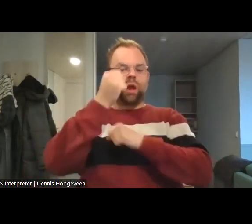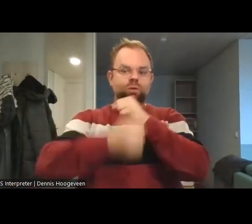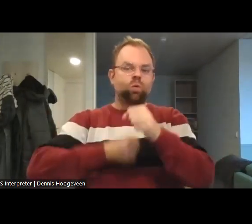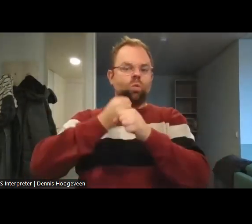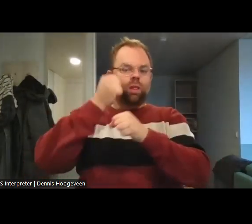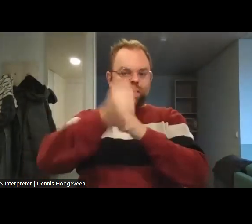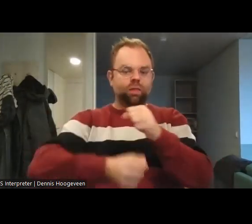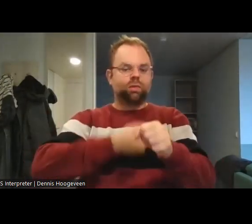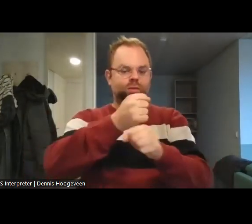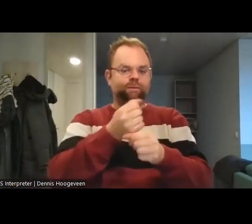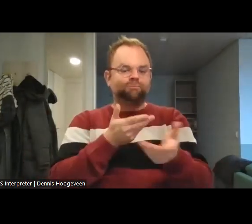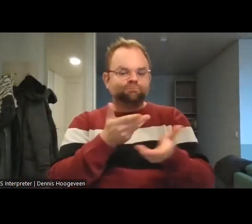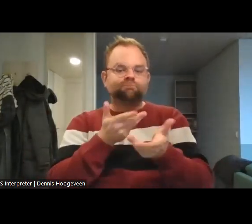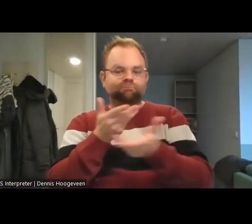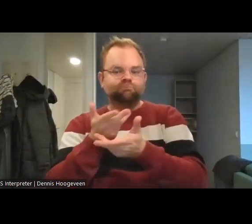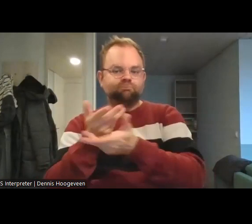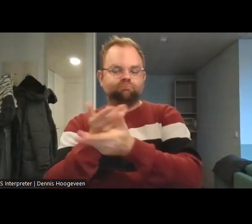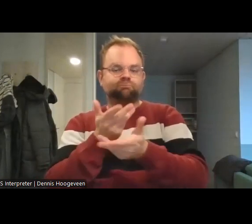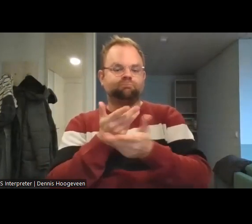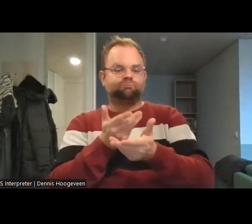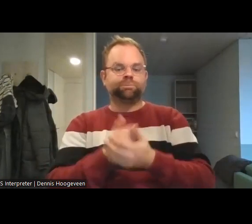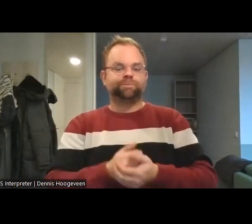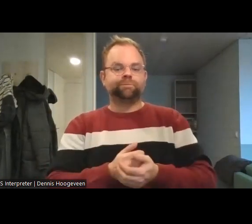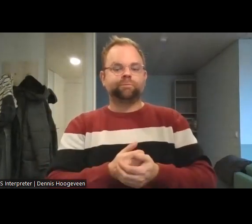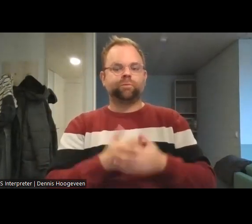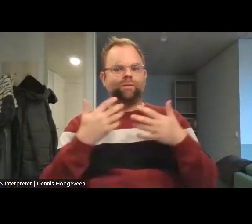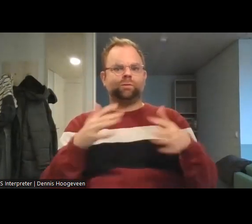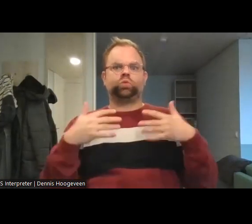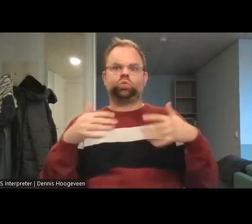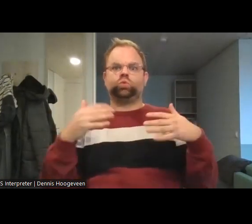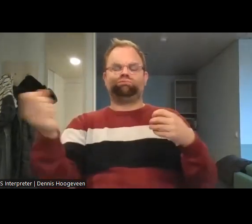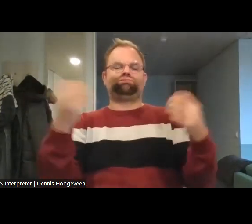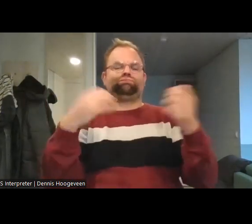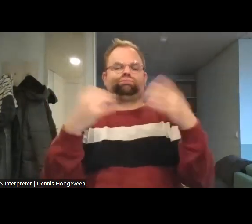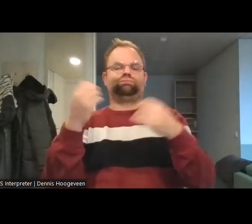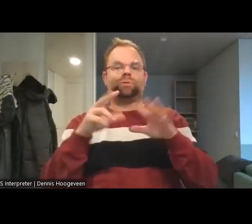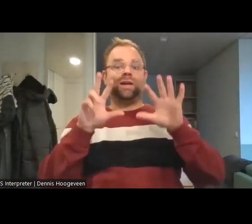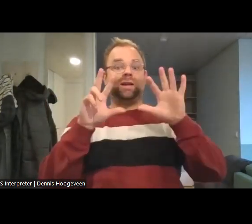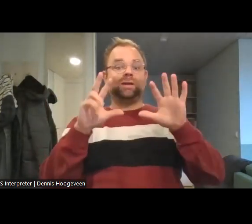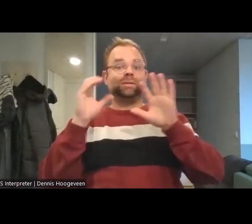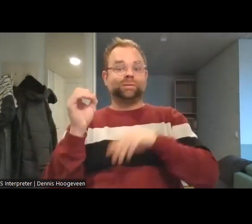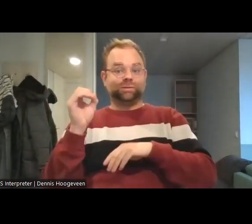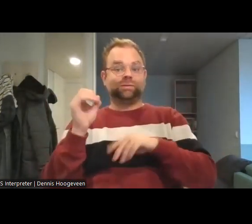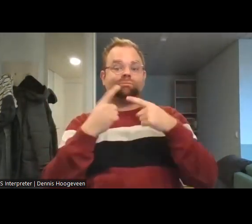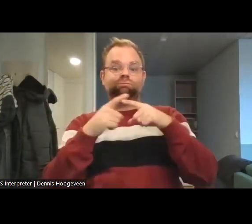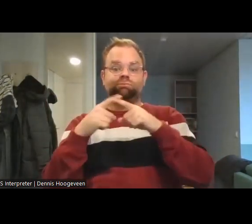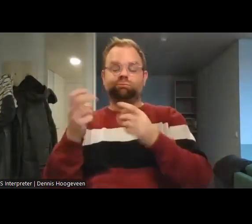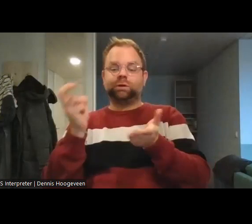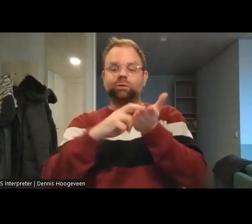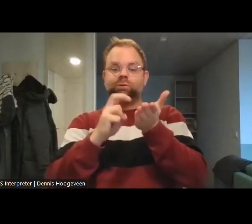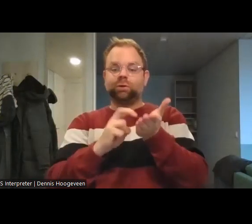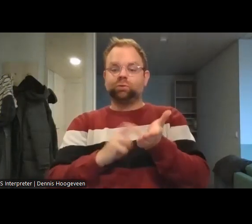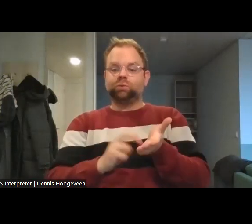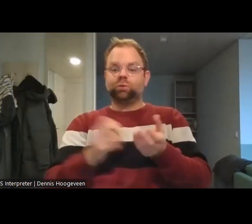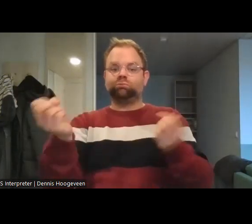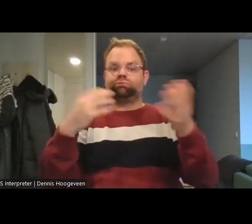very, very nice, but we still are waiting for more people to join. So in the meantime,